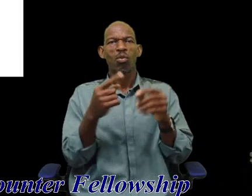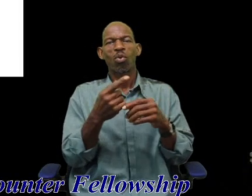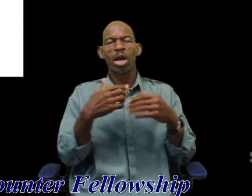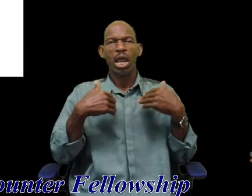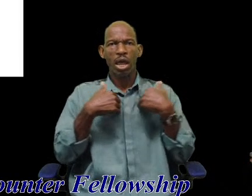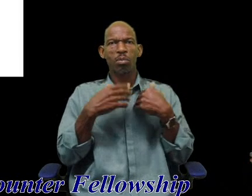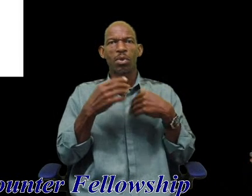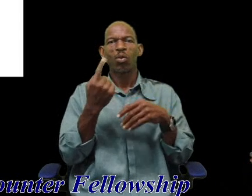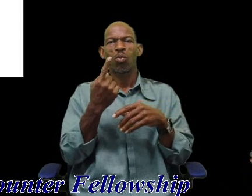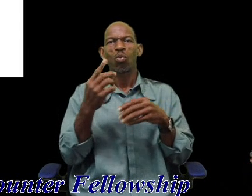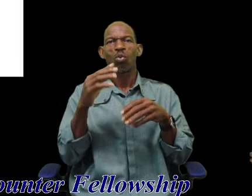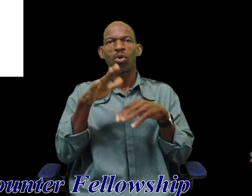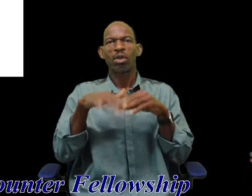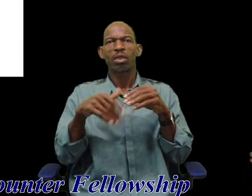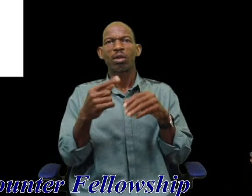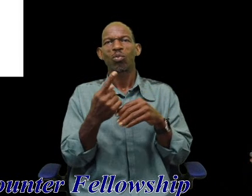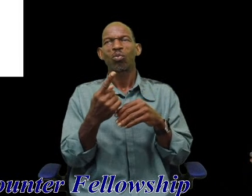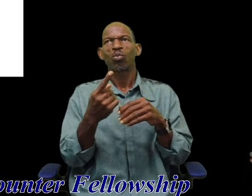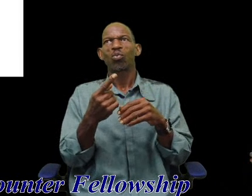it. Right?